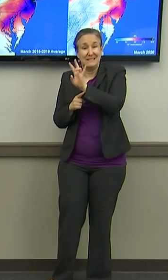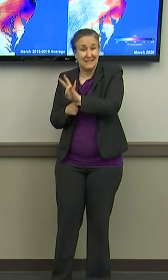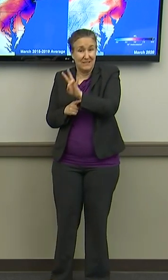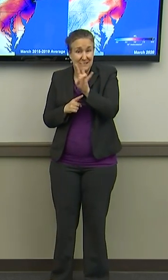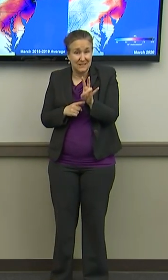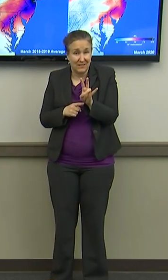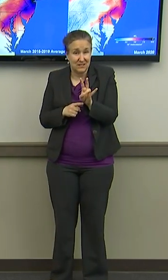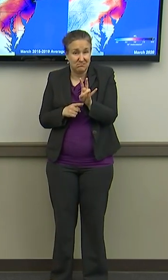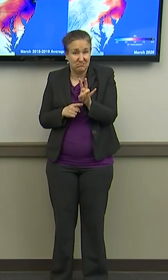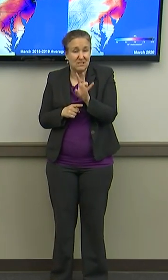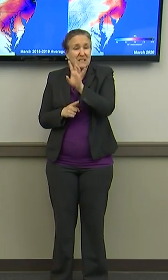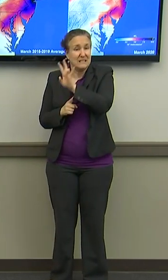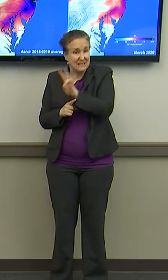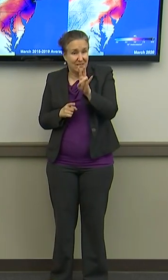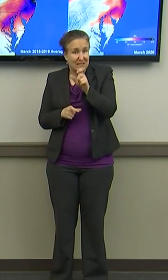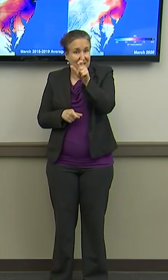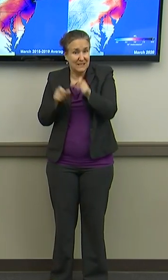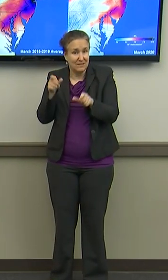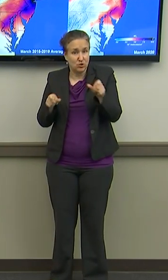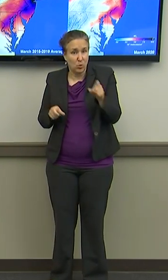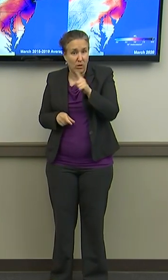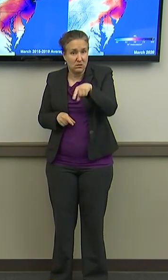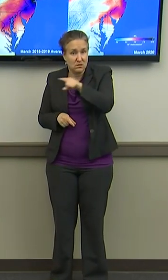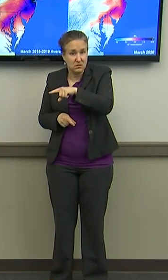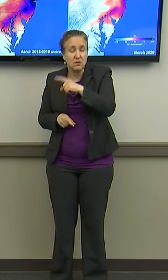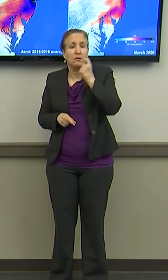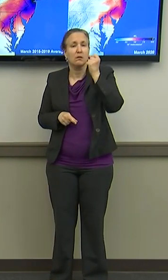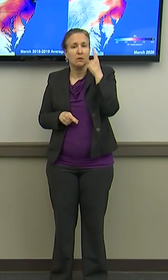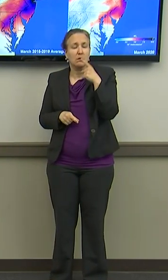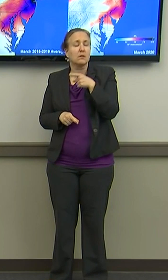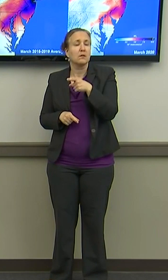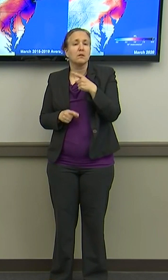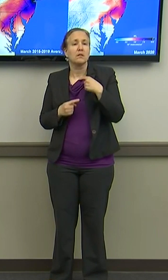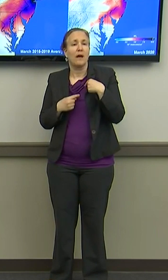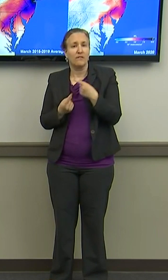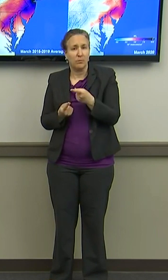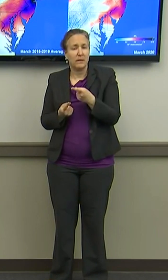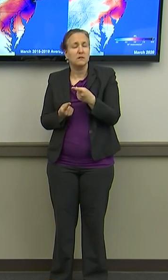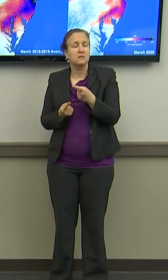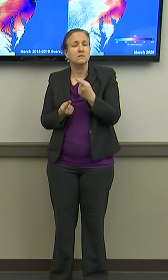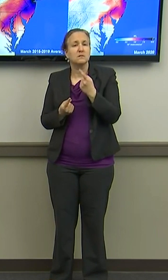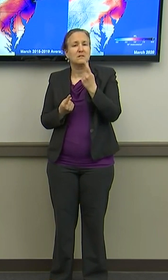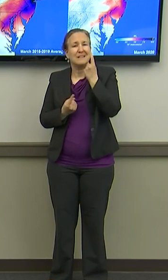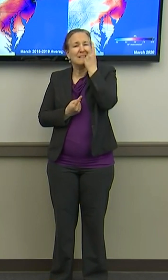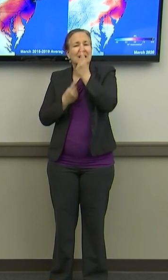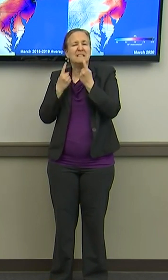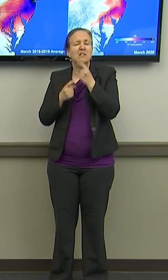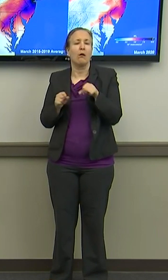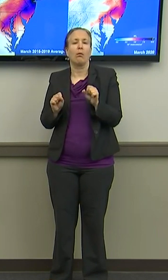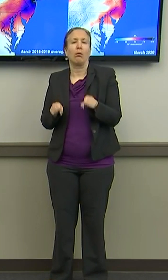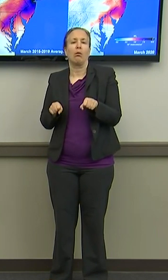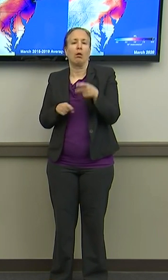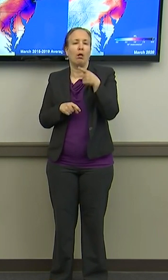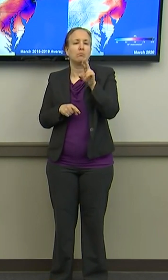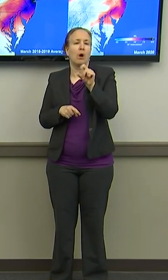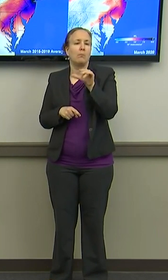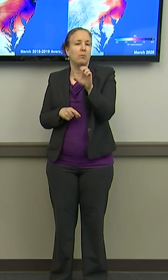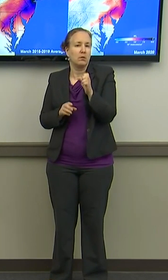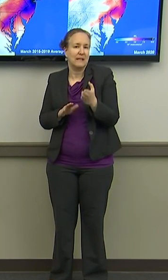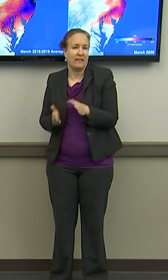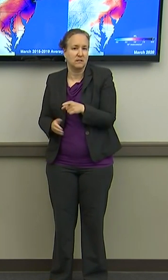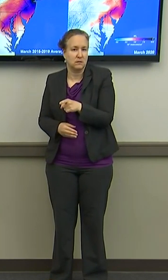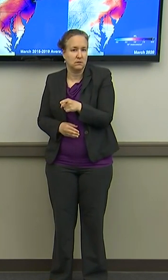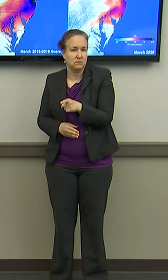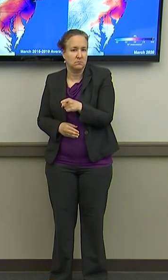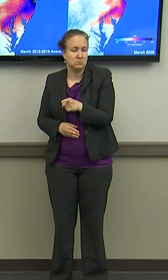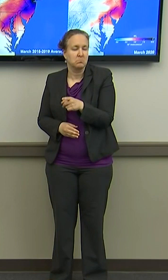77 individuals that have been considered probable deaths.